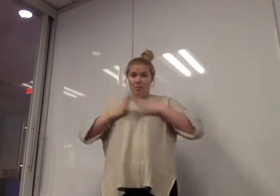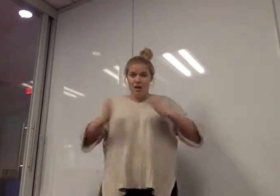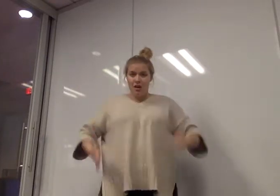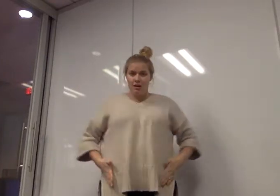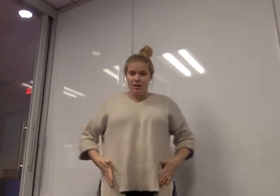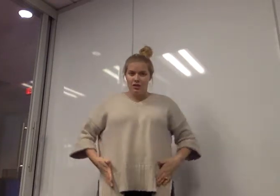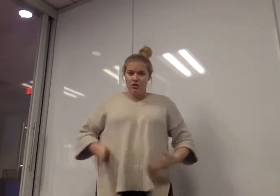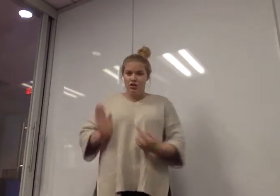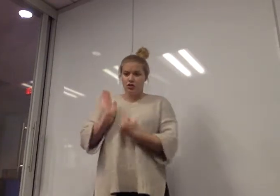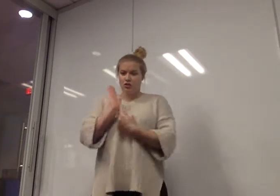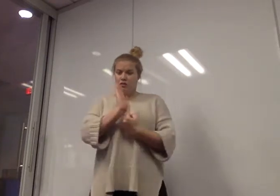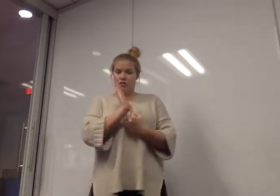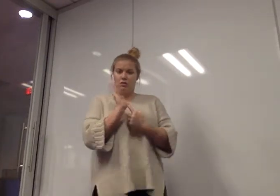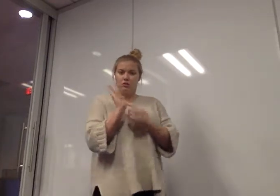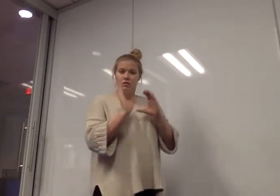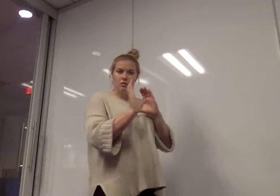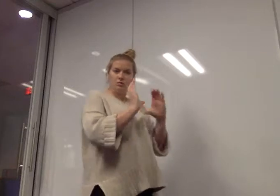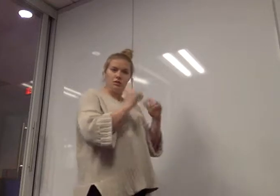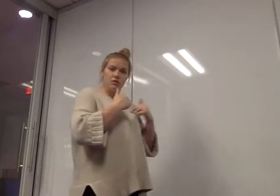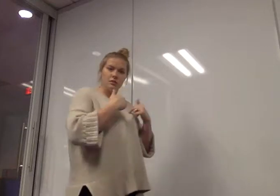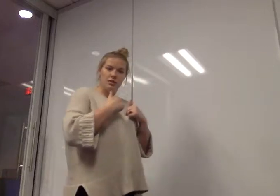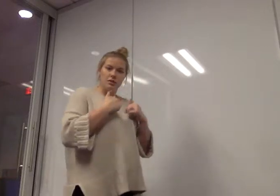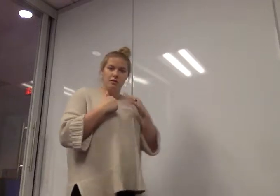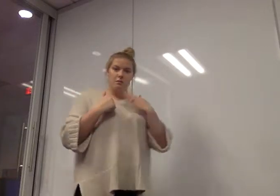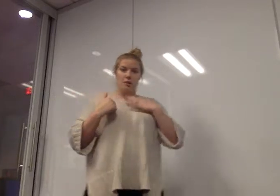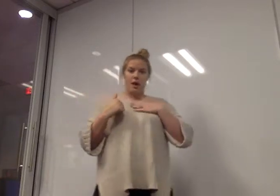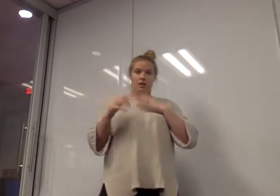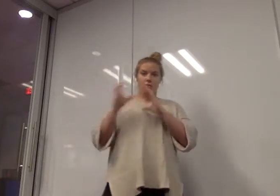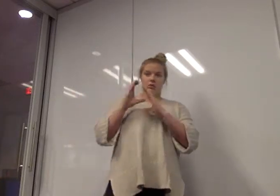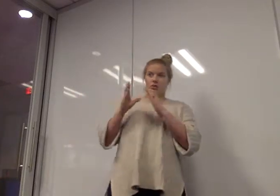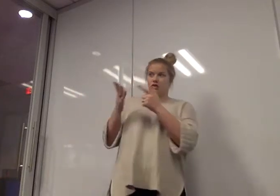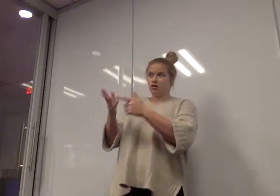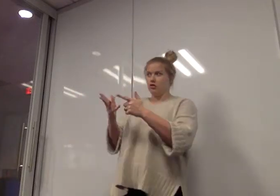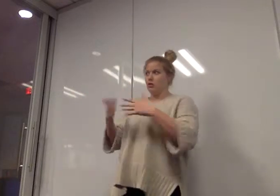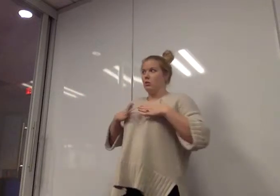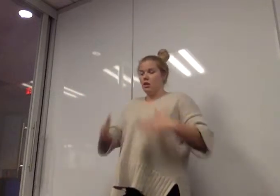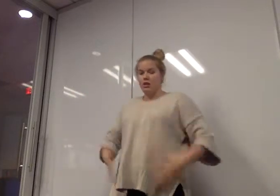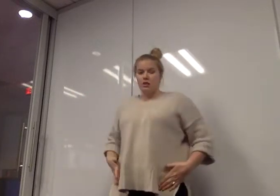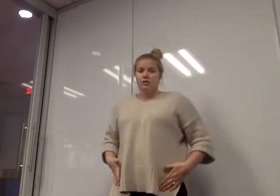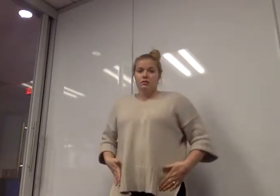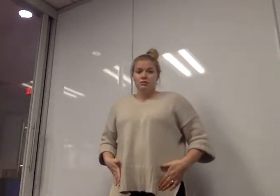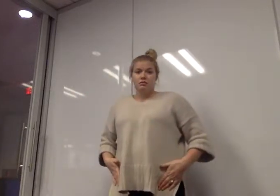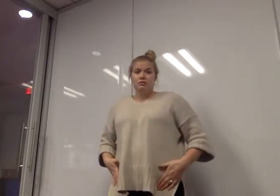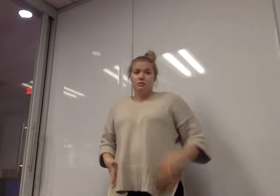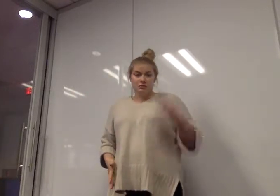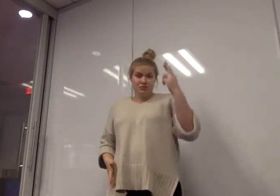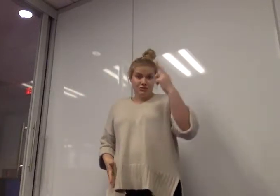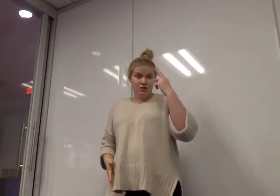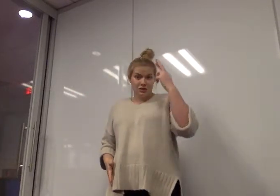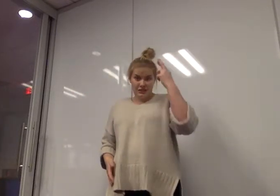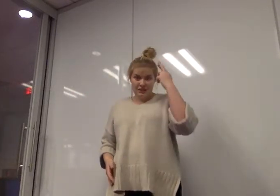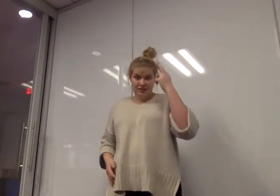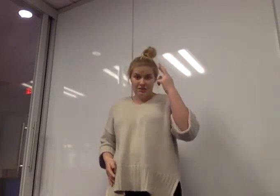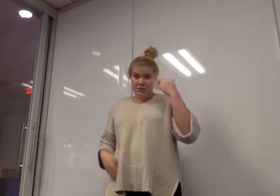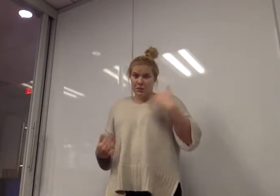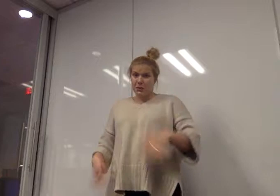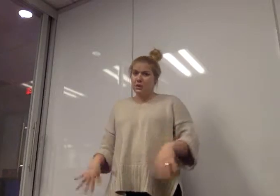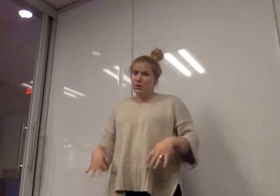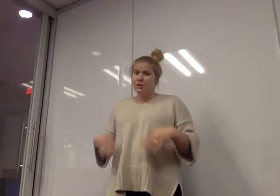me? What's mine communicating to you? And there's a lot of reason to believe that this is a valid way to look at this. So